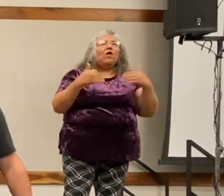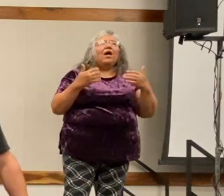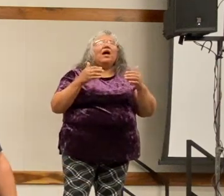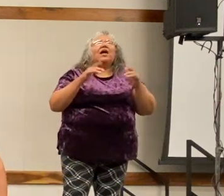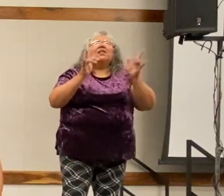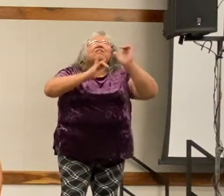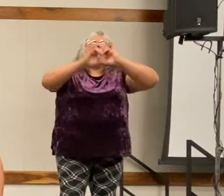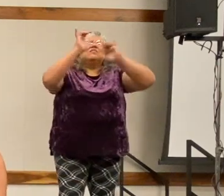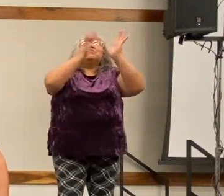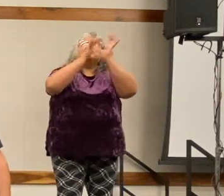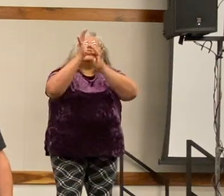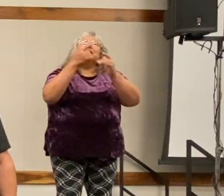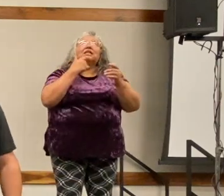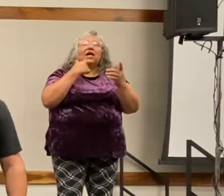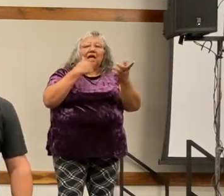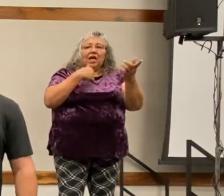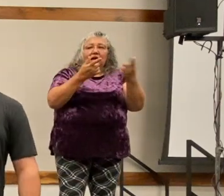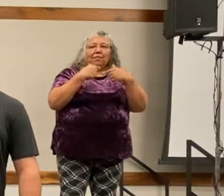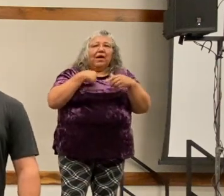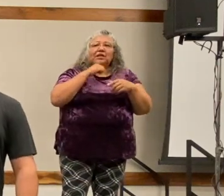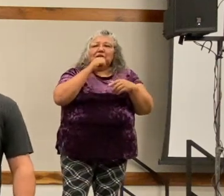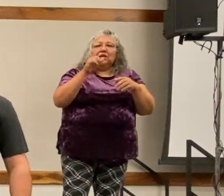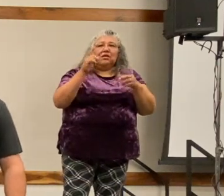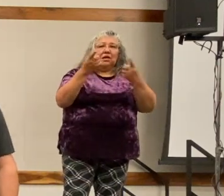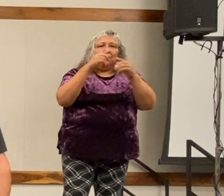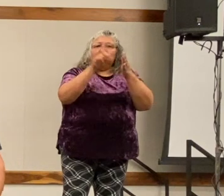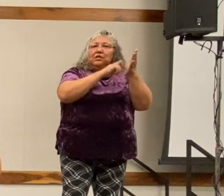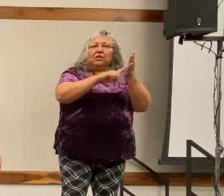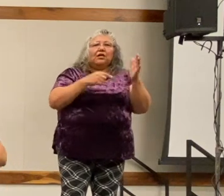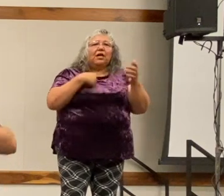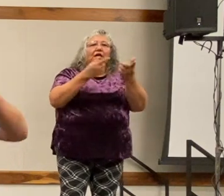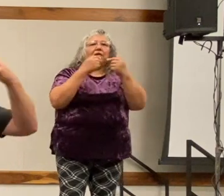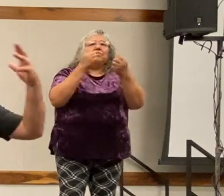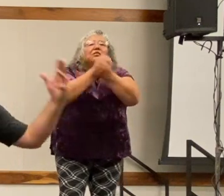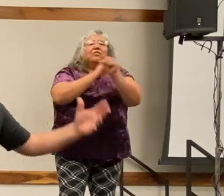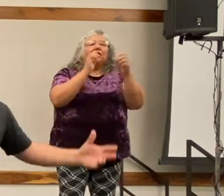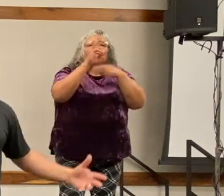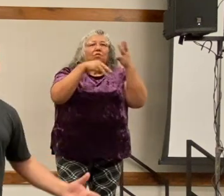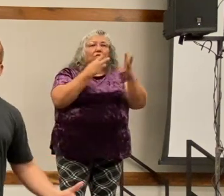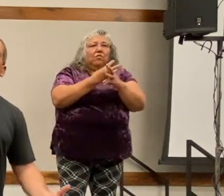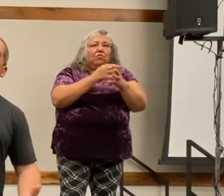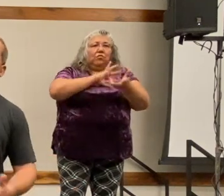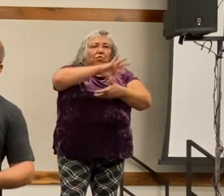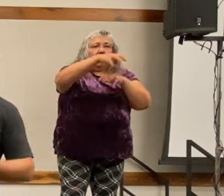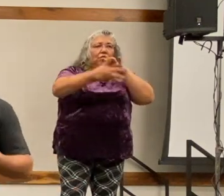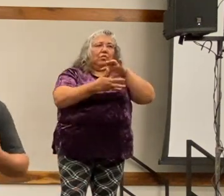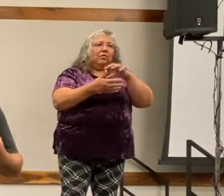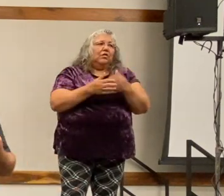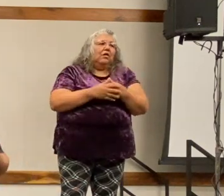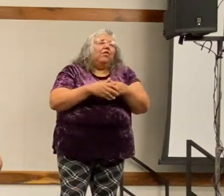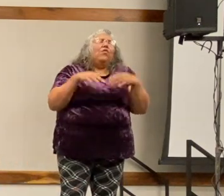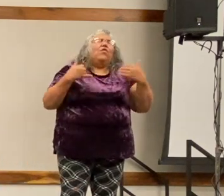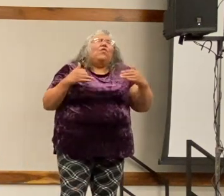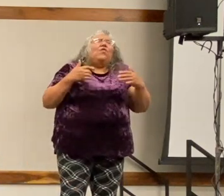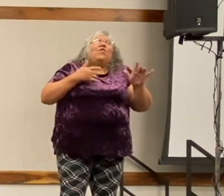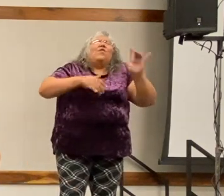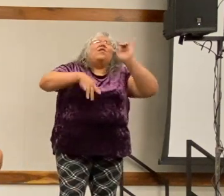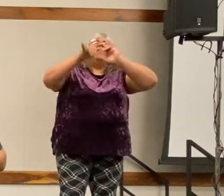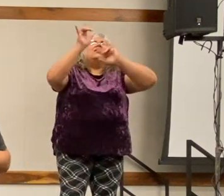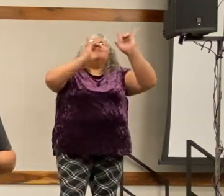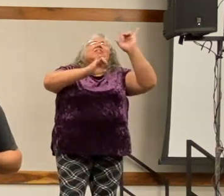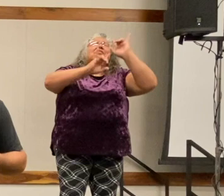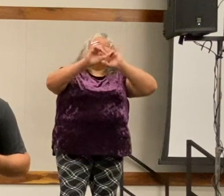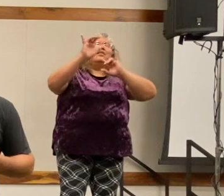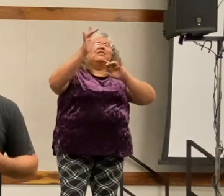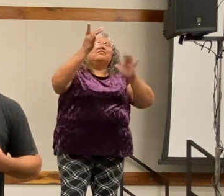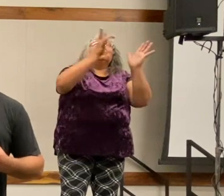Jesus. He says that I didn't come to condemn the world, but I come to save the world. Oh, how I love